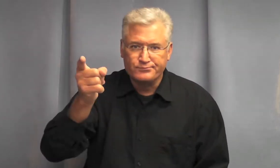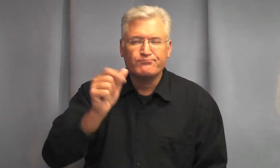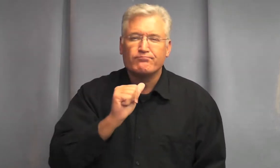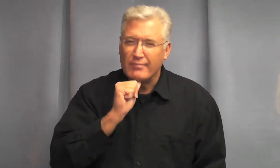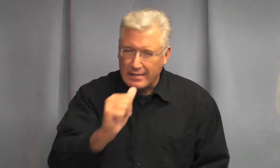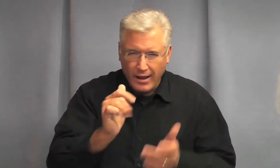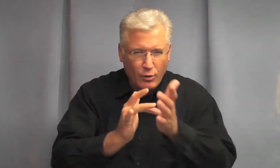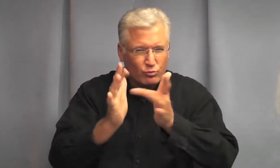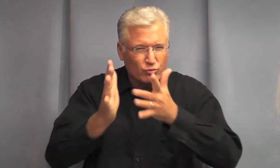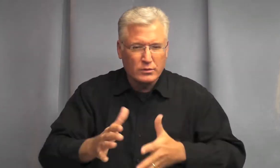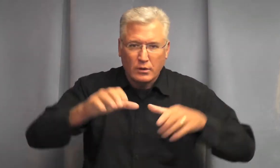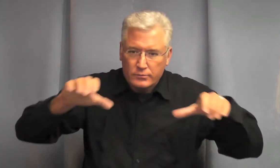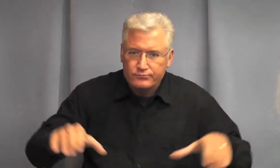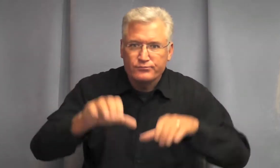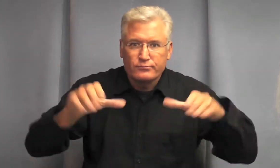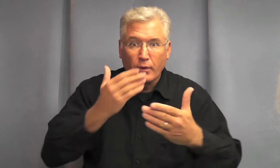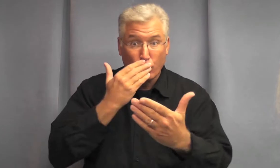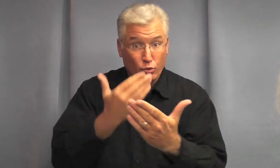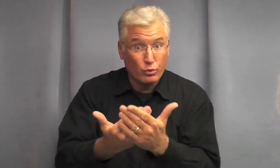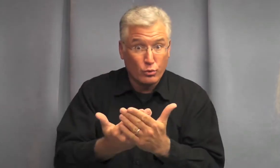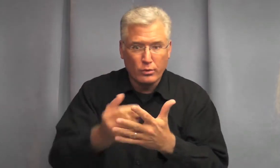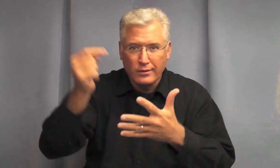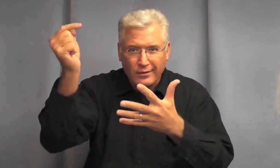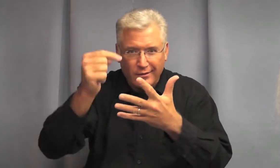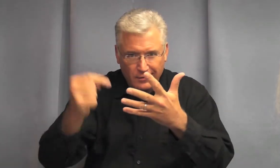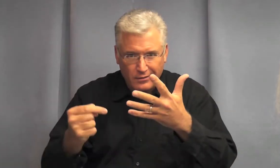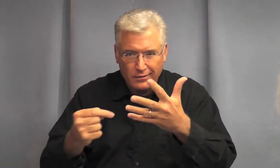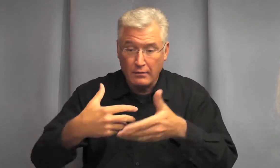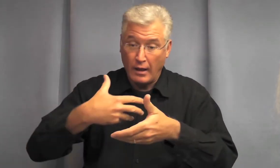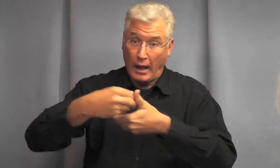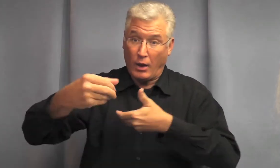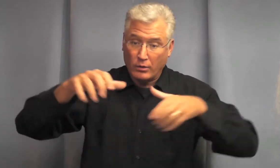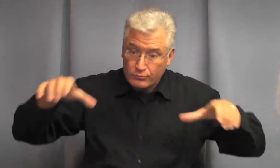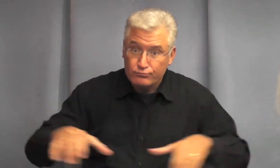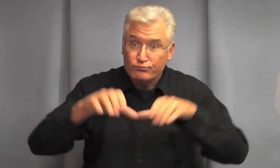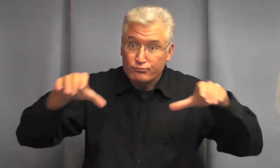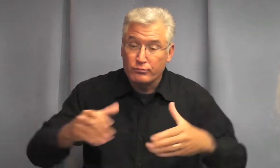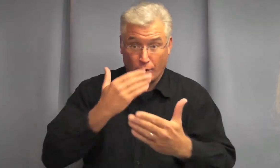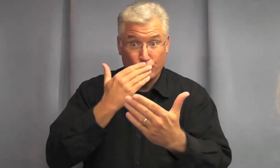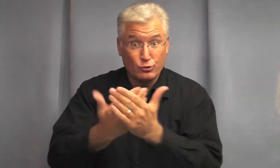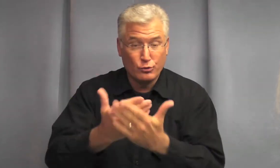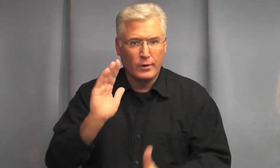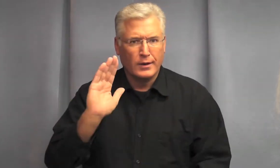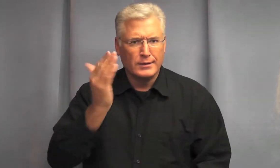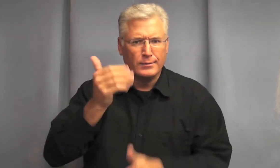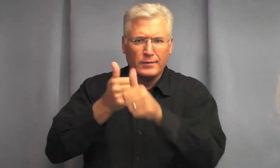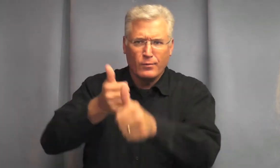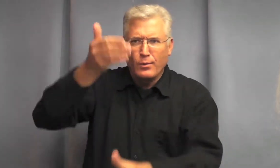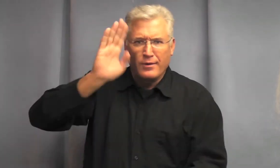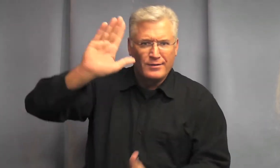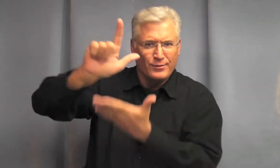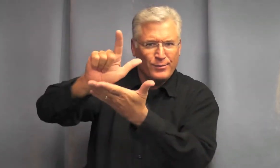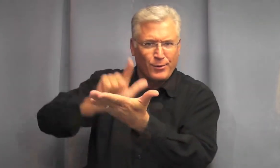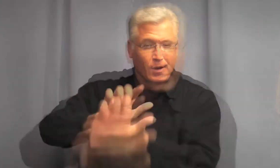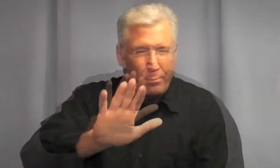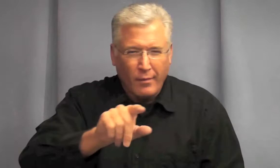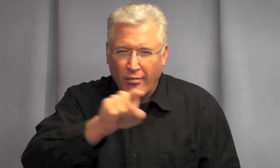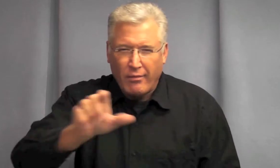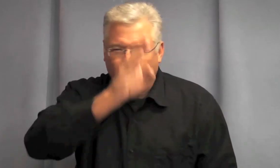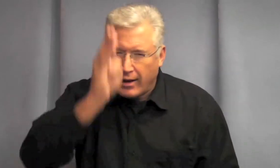It's true that there are some non-believers who do good things, yes. And they are outwardly good things, but